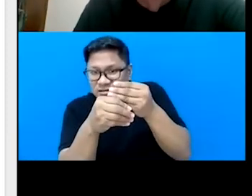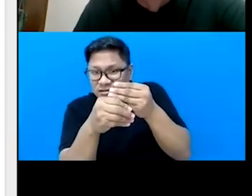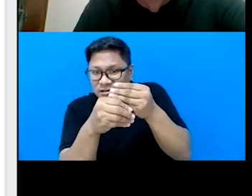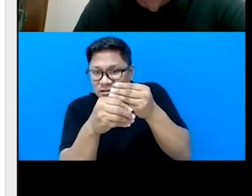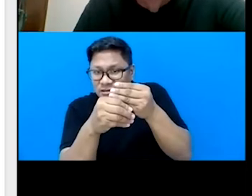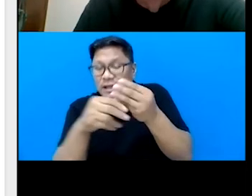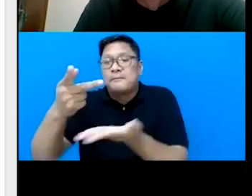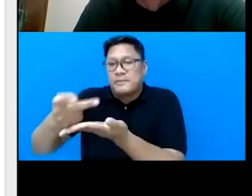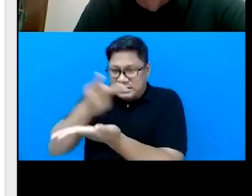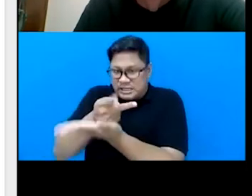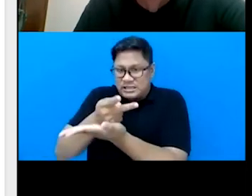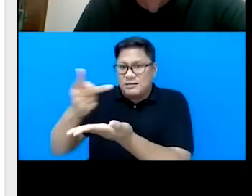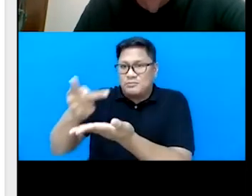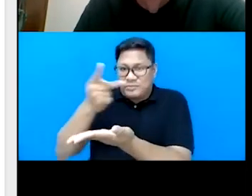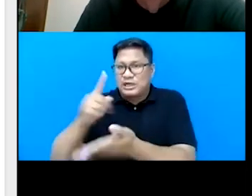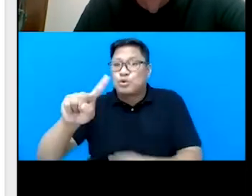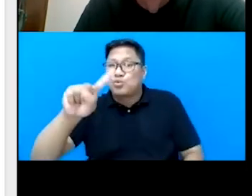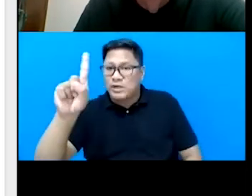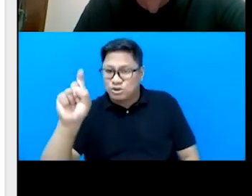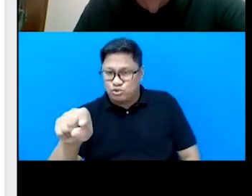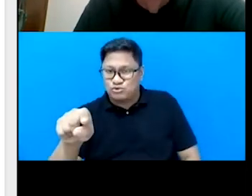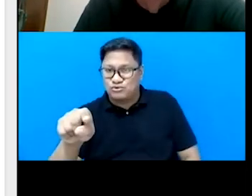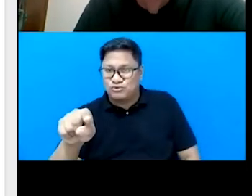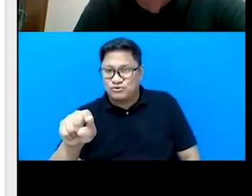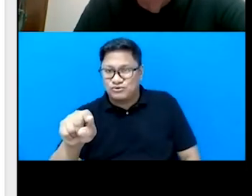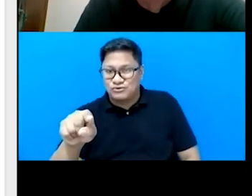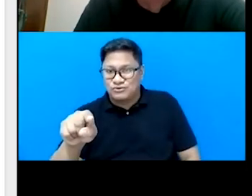predicate question.